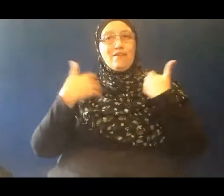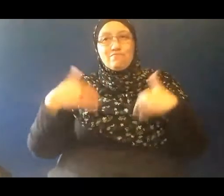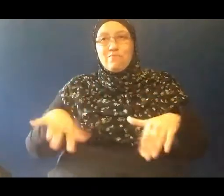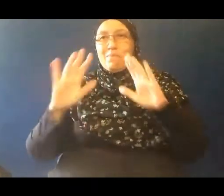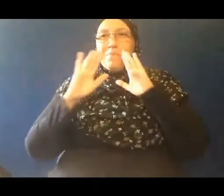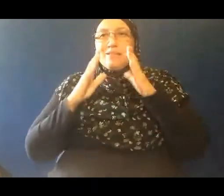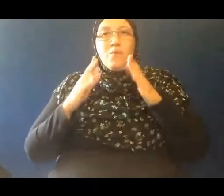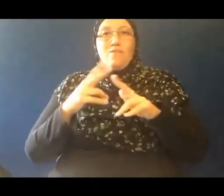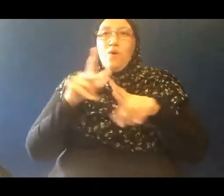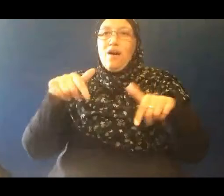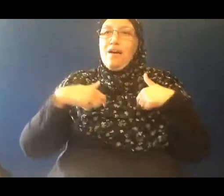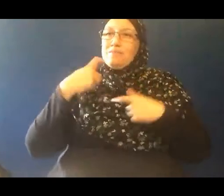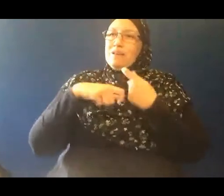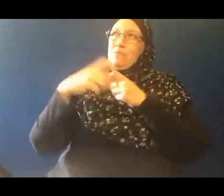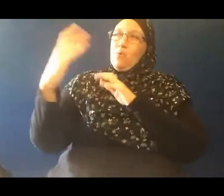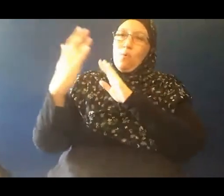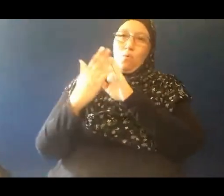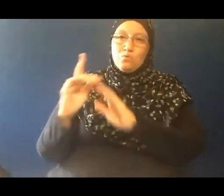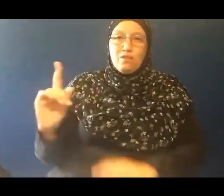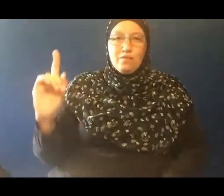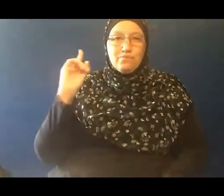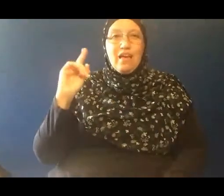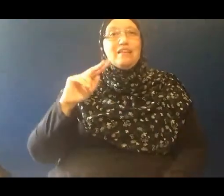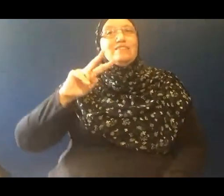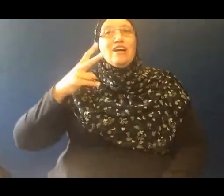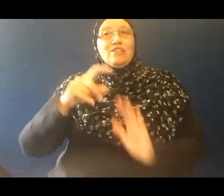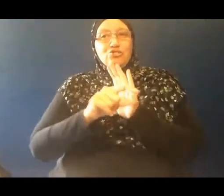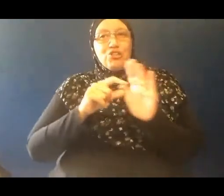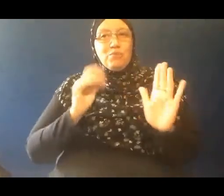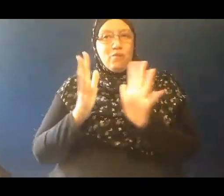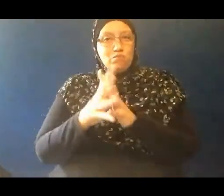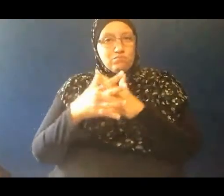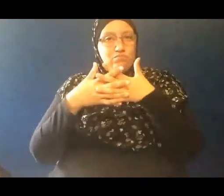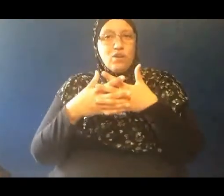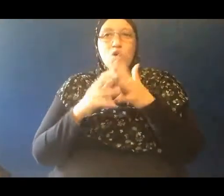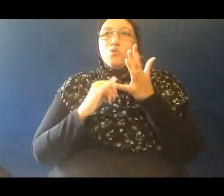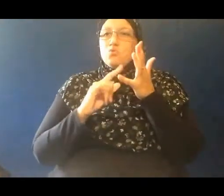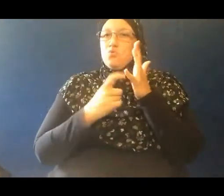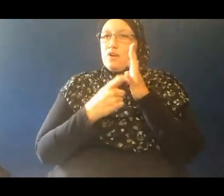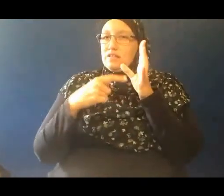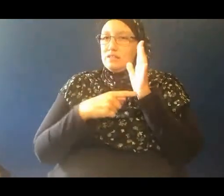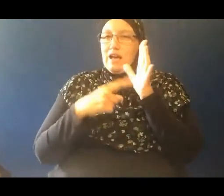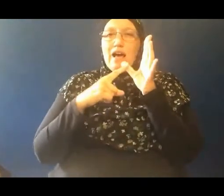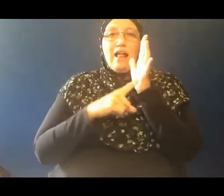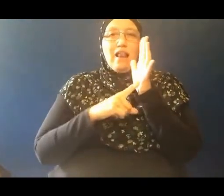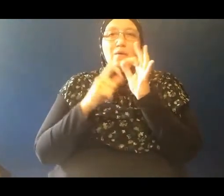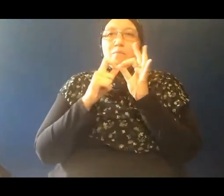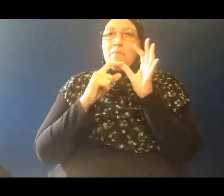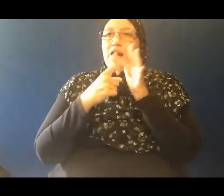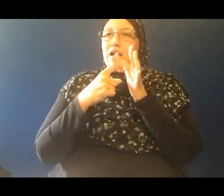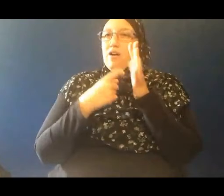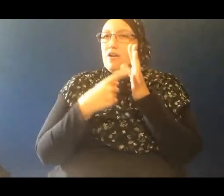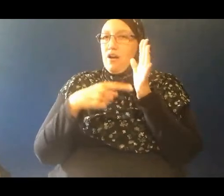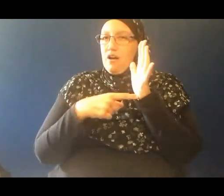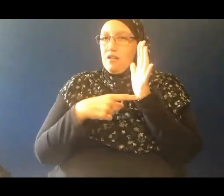the second chapter of the Quran, Surah Al-Baqarah, ayah number 45, you can refer to it later on, Surah